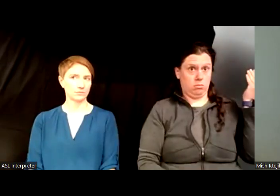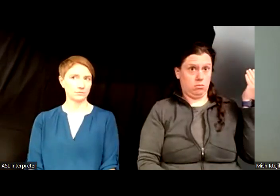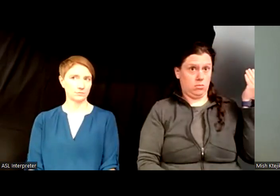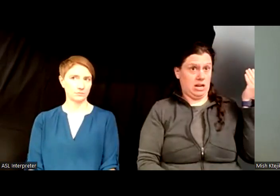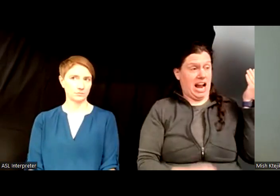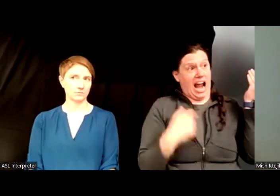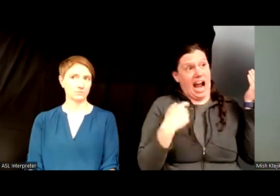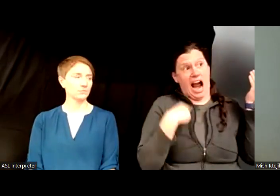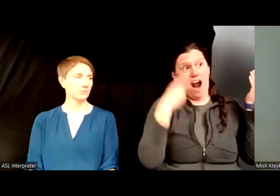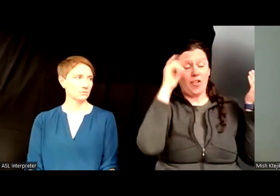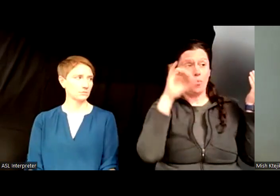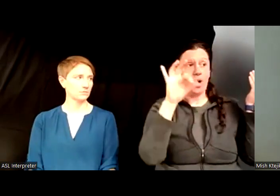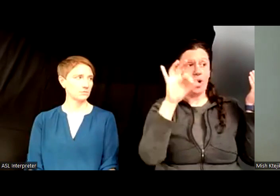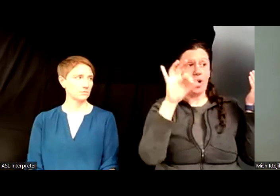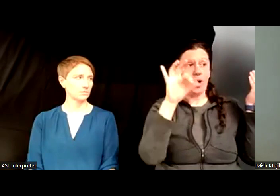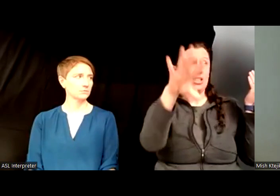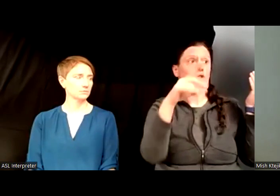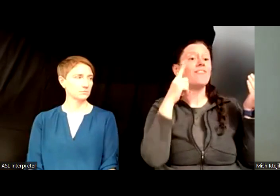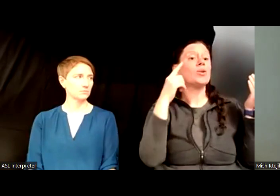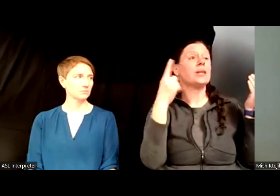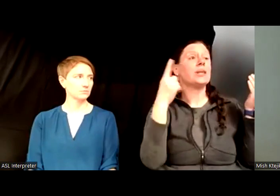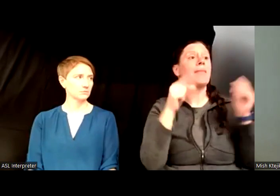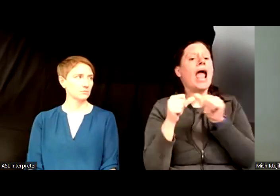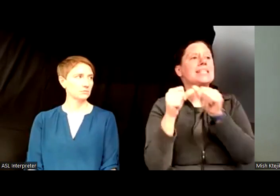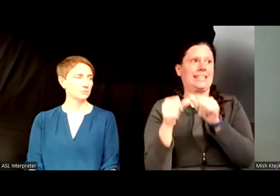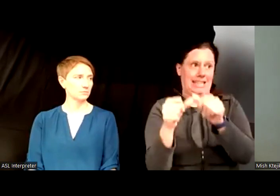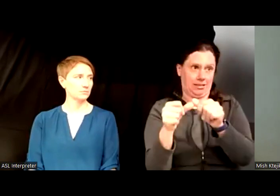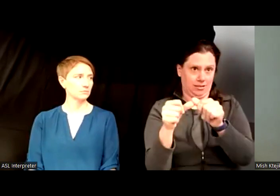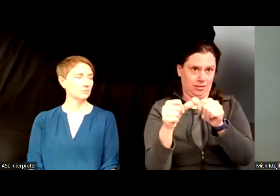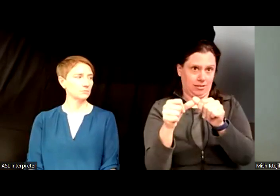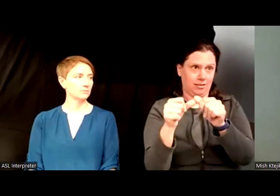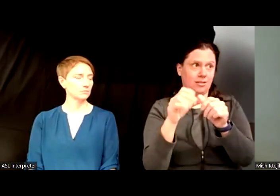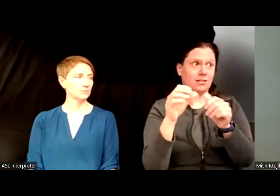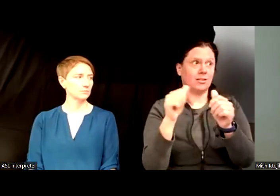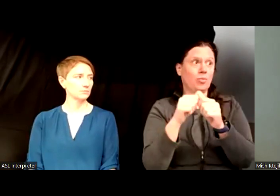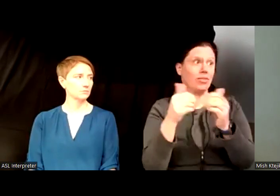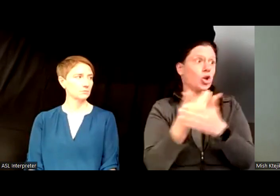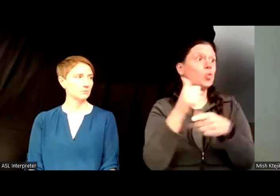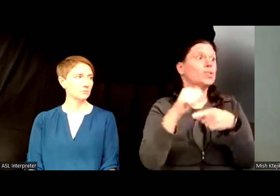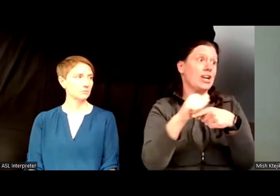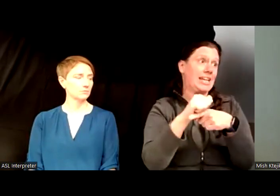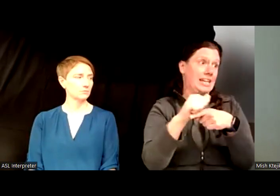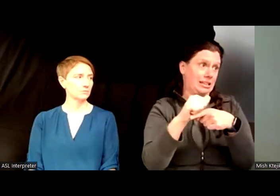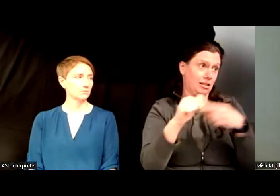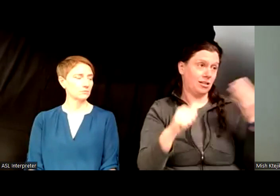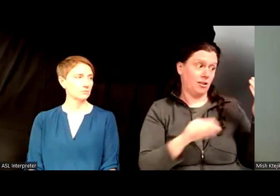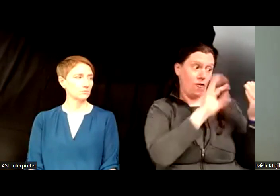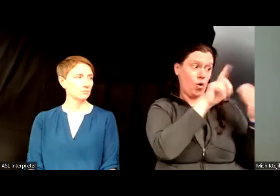can renew without, annually, without needing an additional 40 hours of